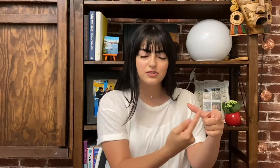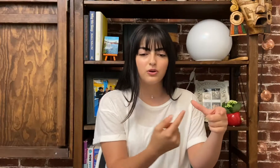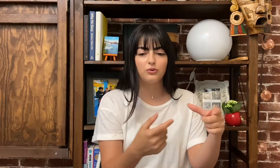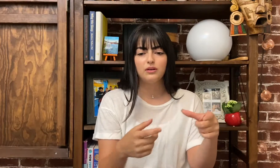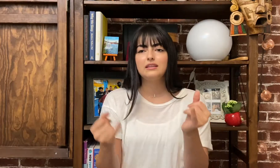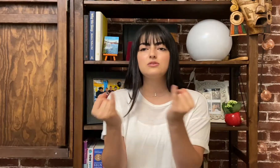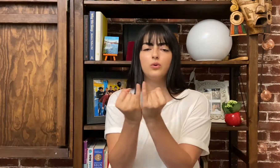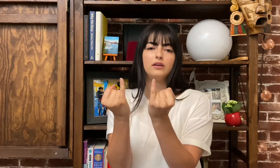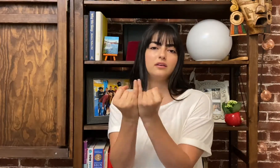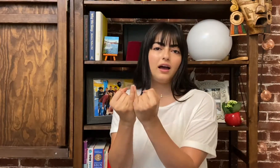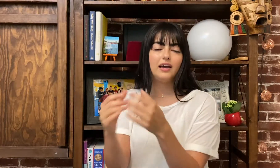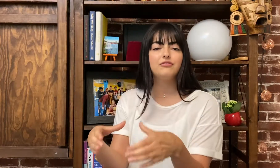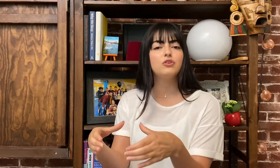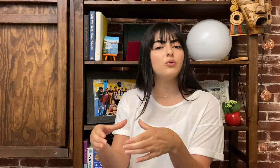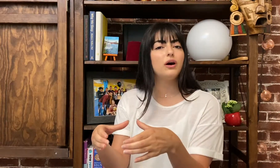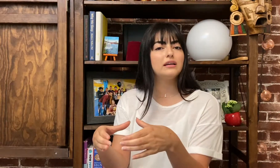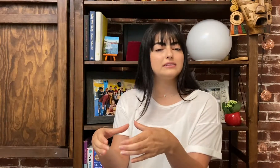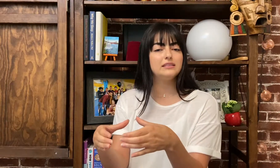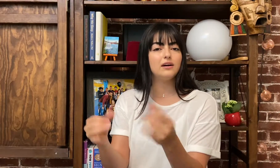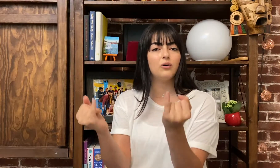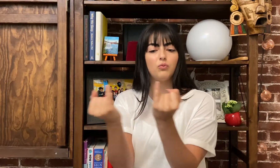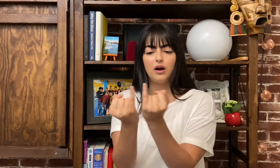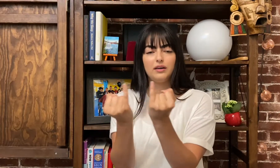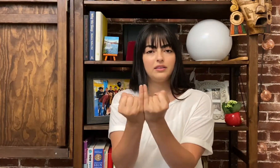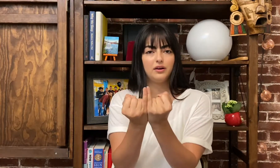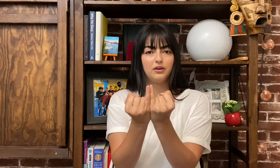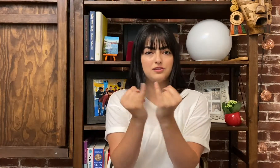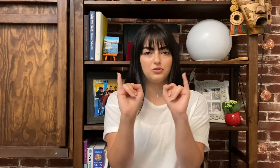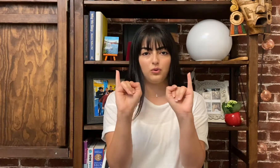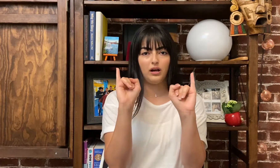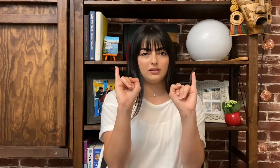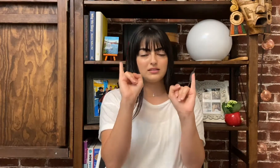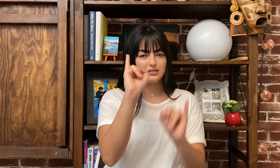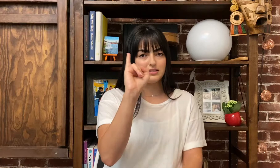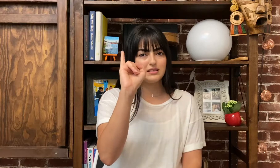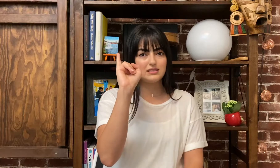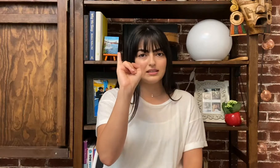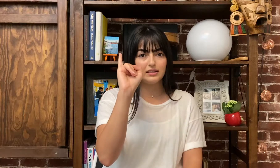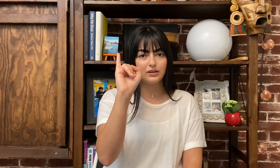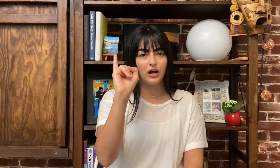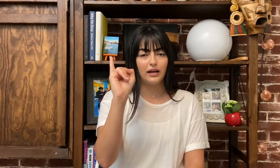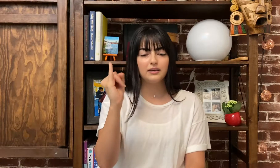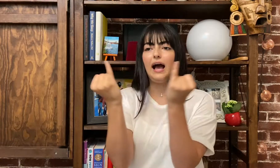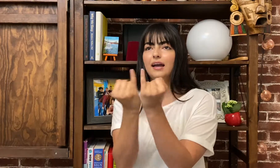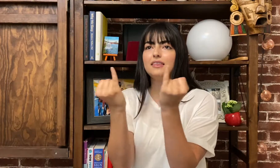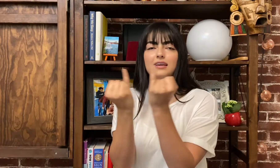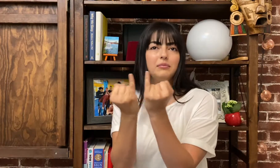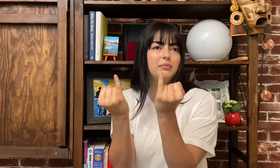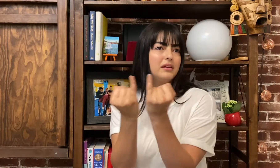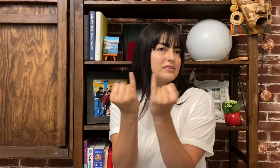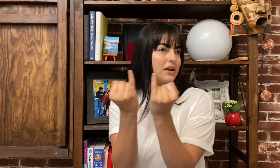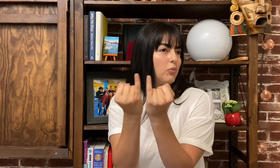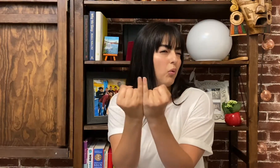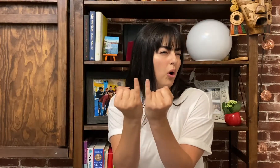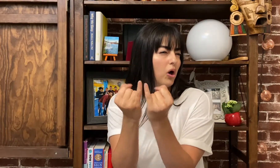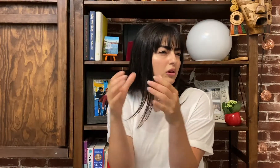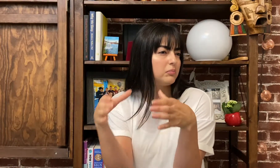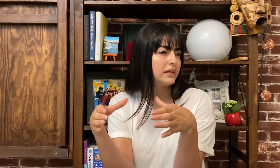So this one, I have no idea why there are two I's. This is the letter I. I think maybe because like wall place,